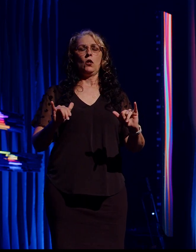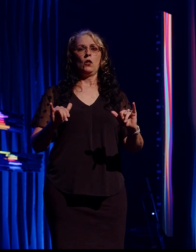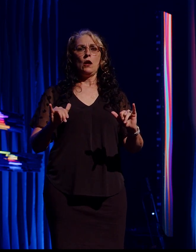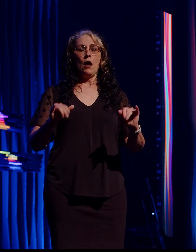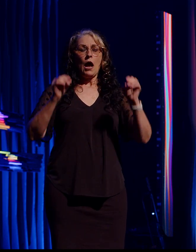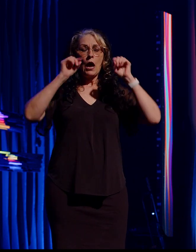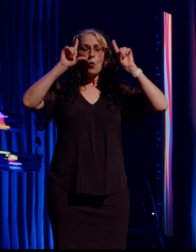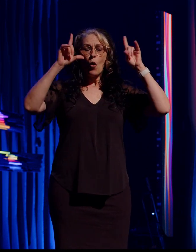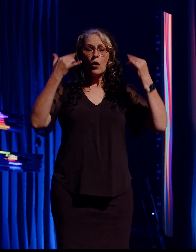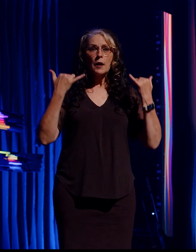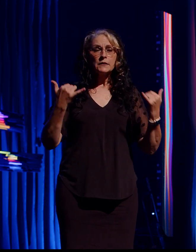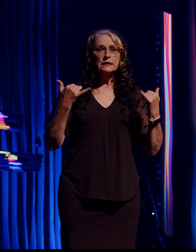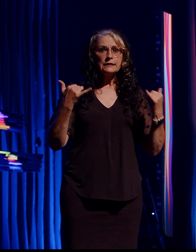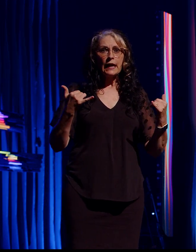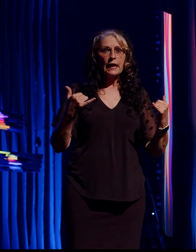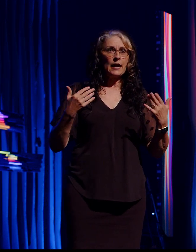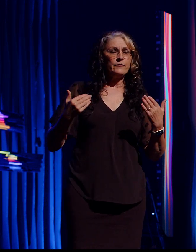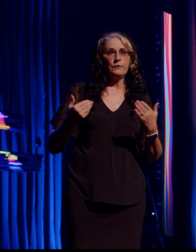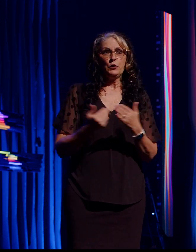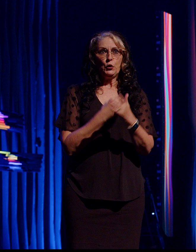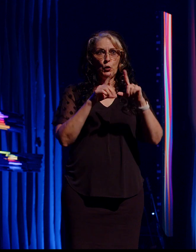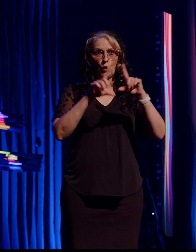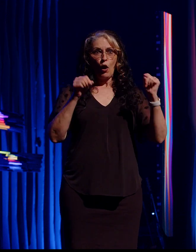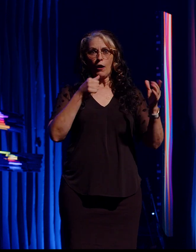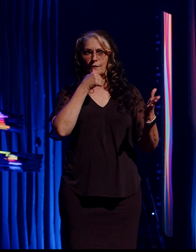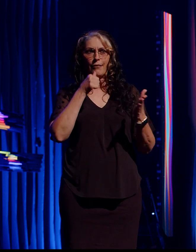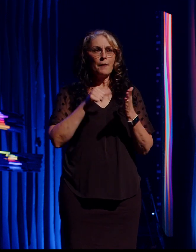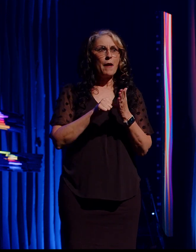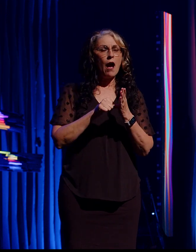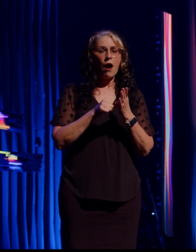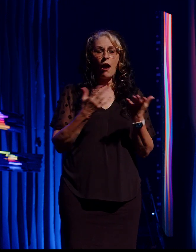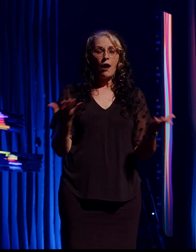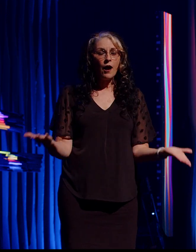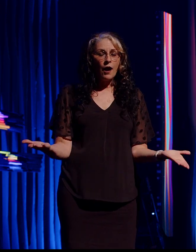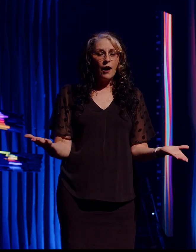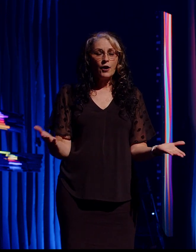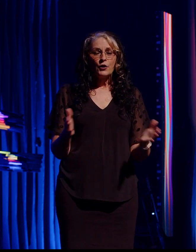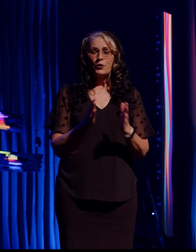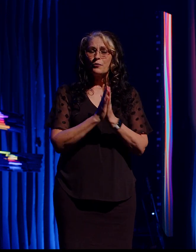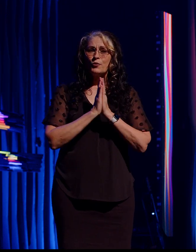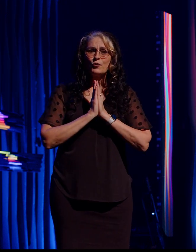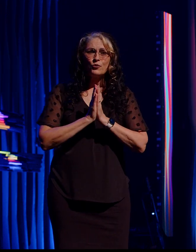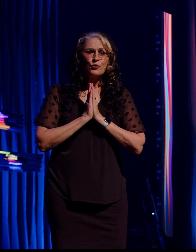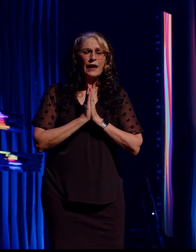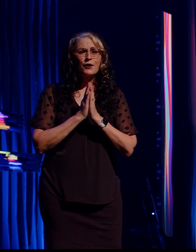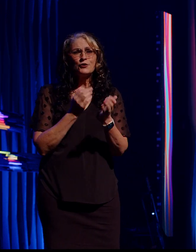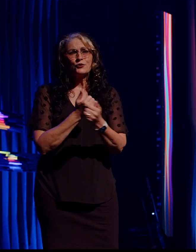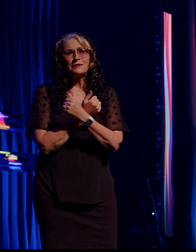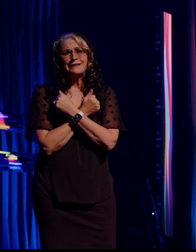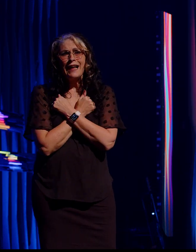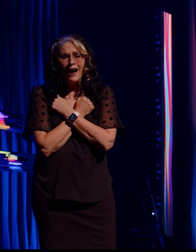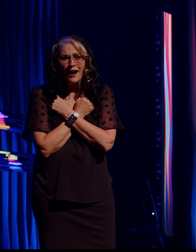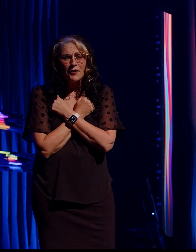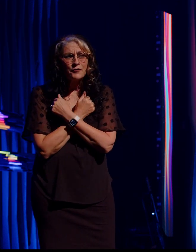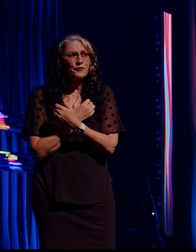I woke up today and I have more cards in the mailbox. Your prayers, your love,